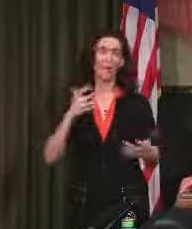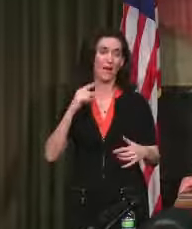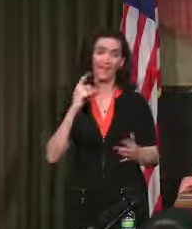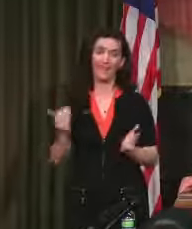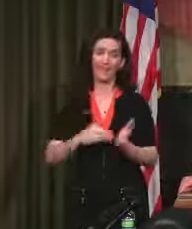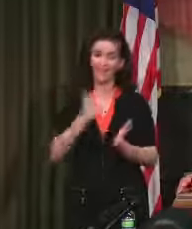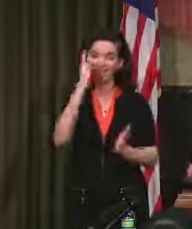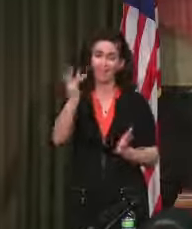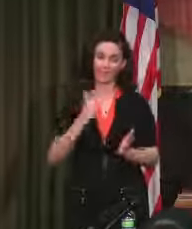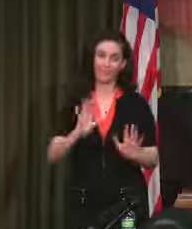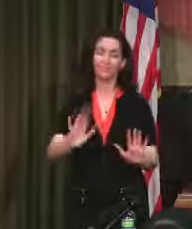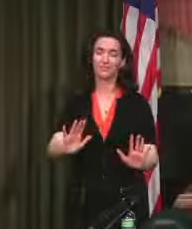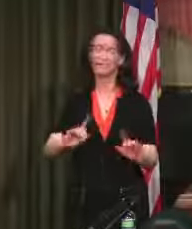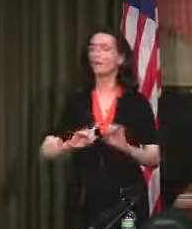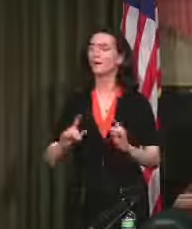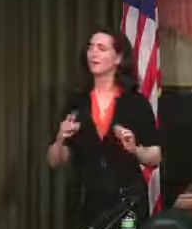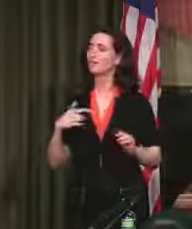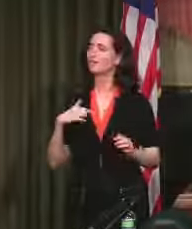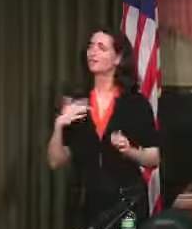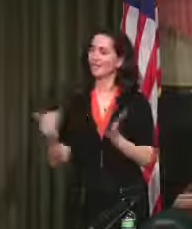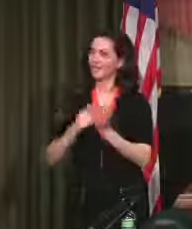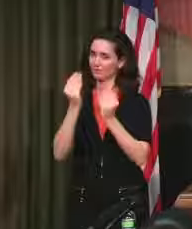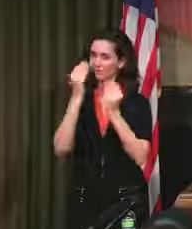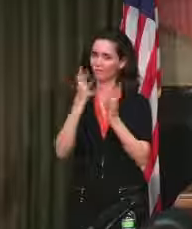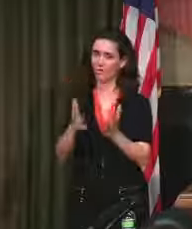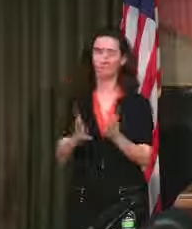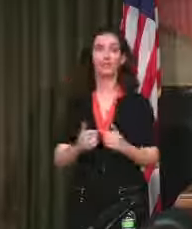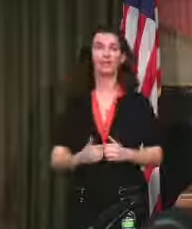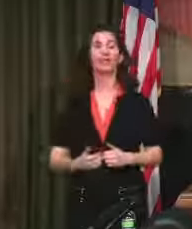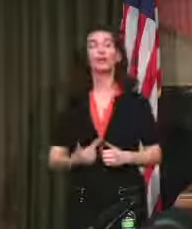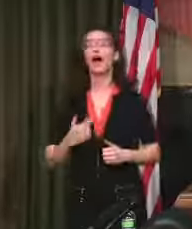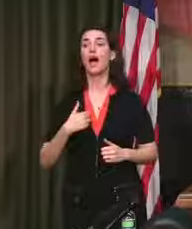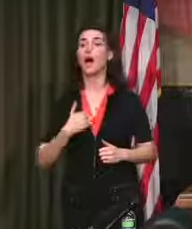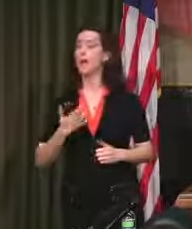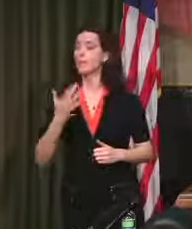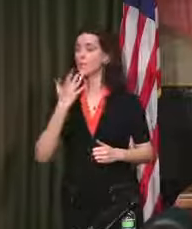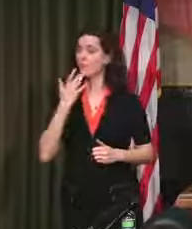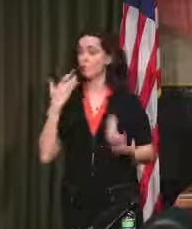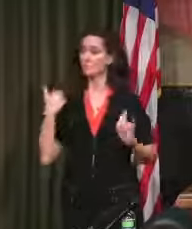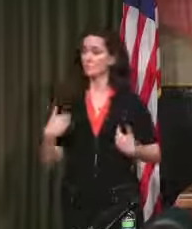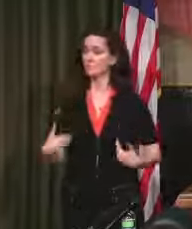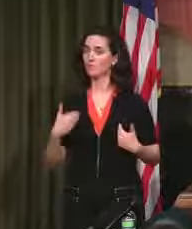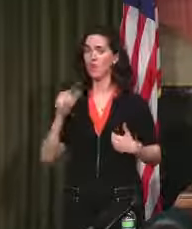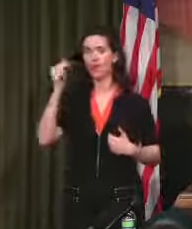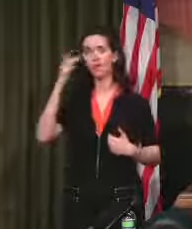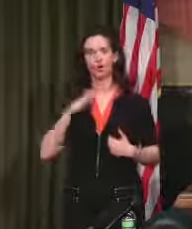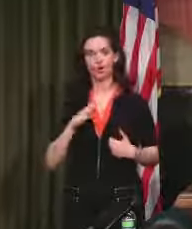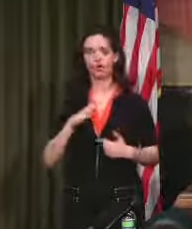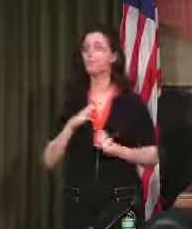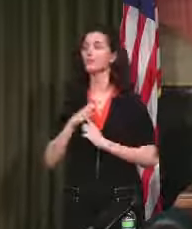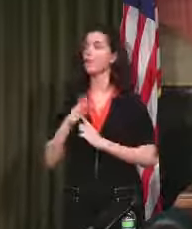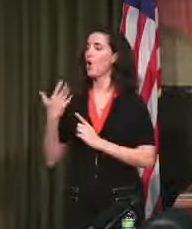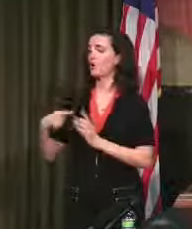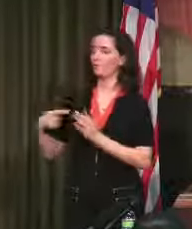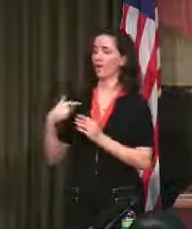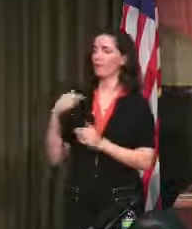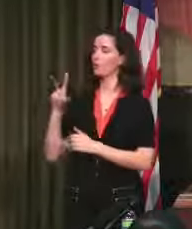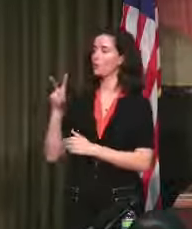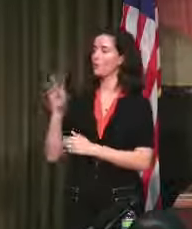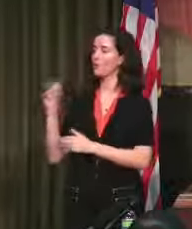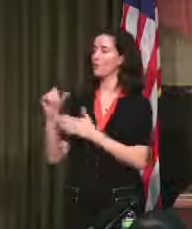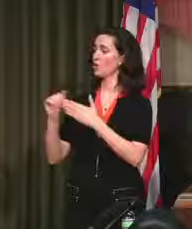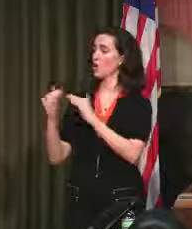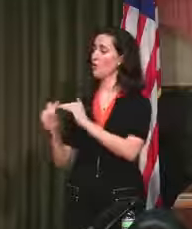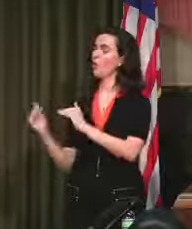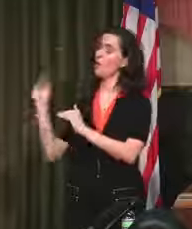I would still rather have been the governor who took over looking at a $2 billion surplus